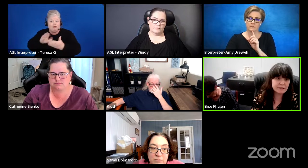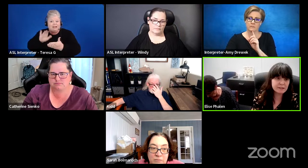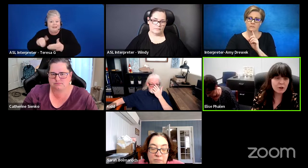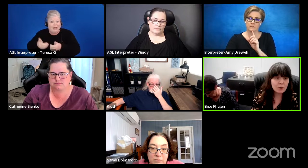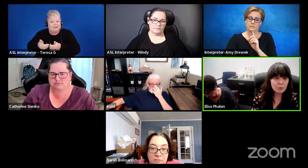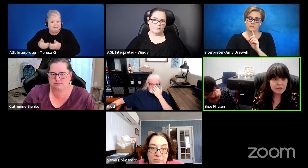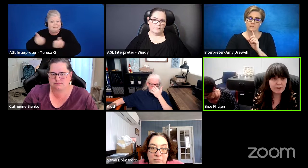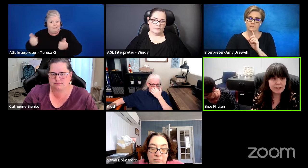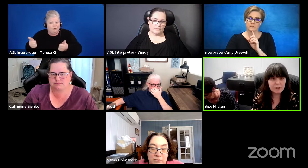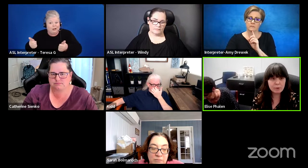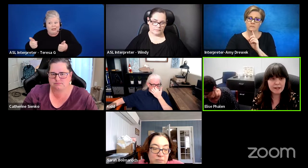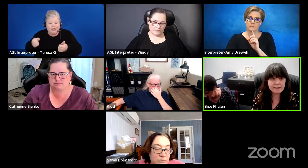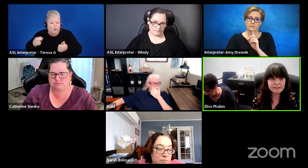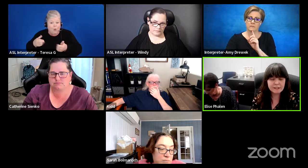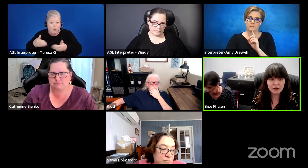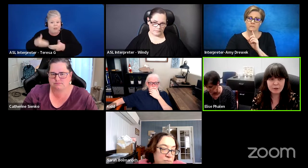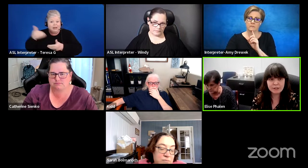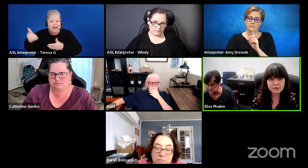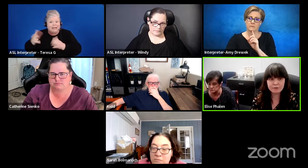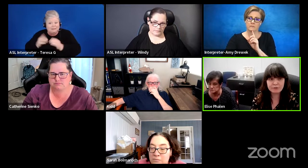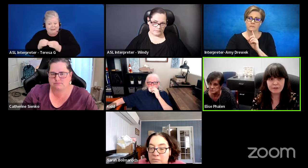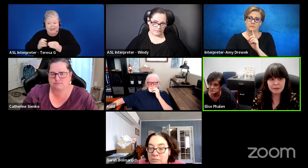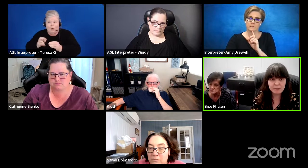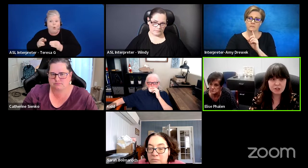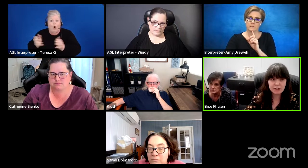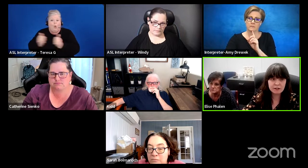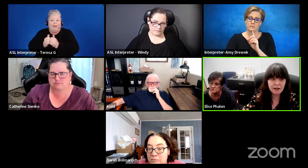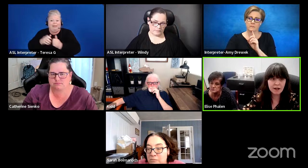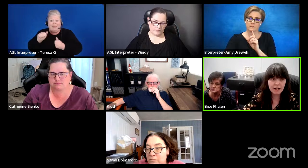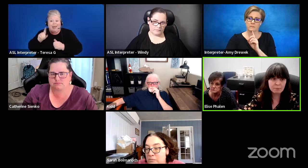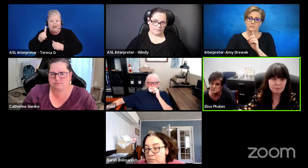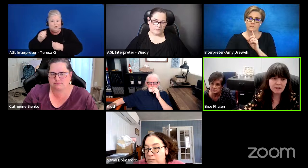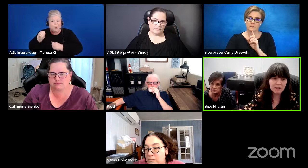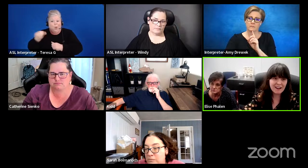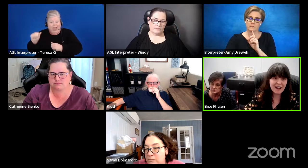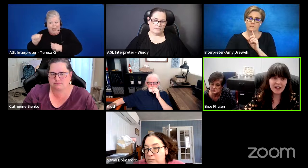be addressed with ADOA as an HR question for the commission,